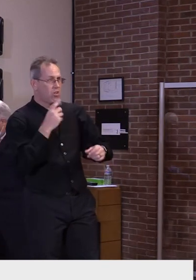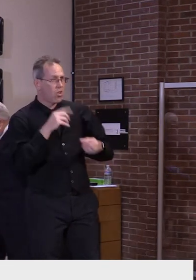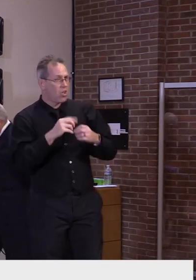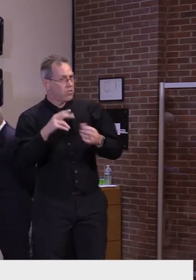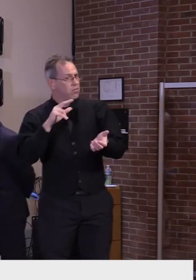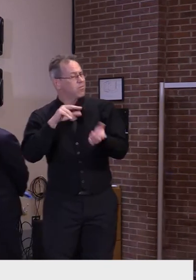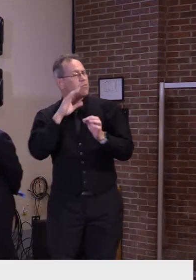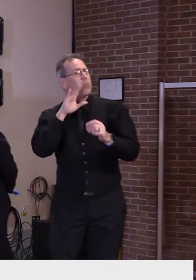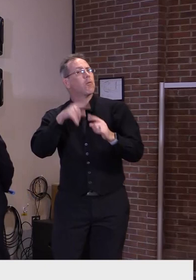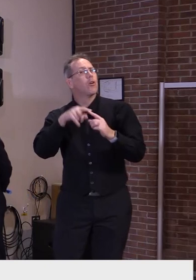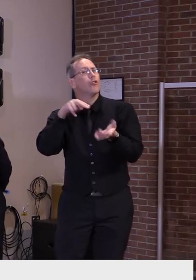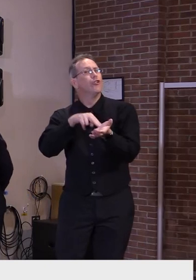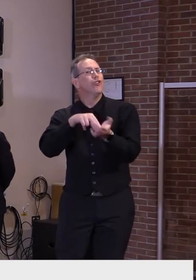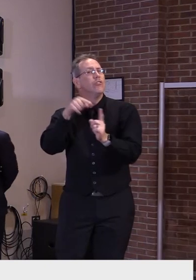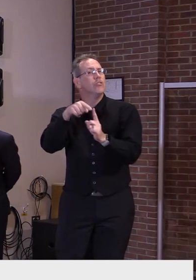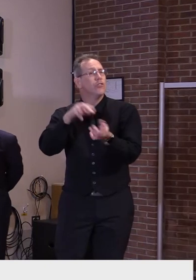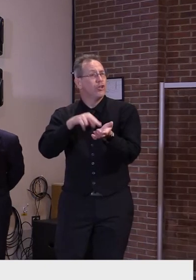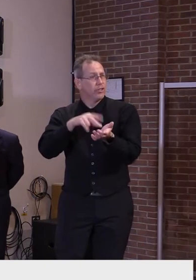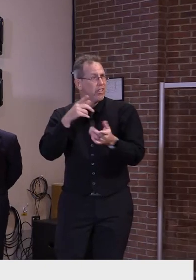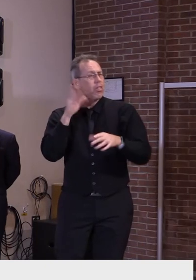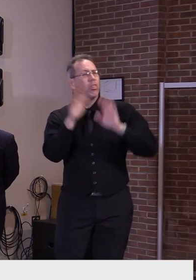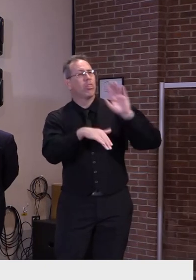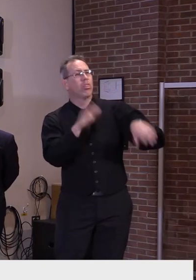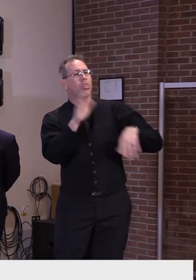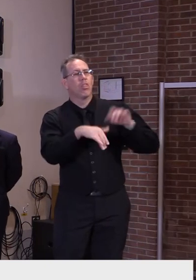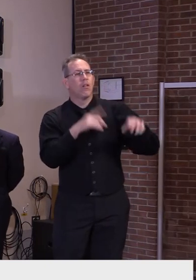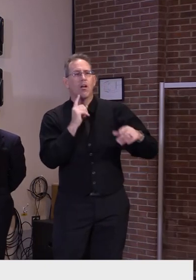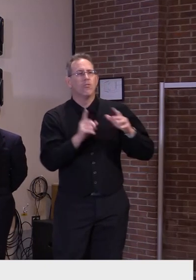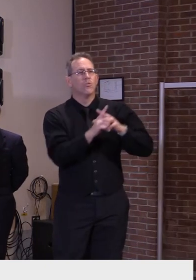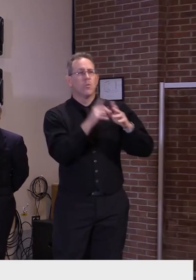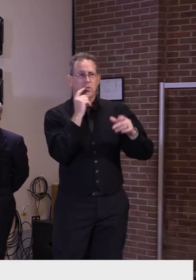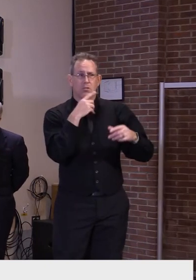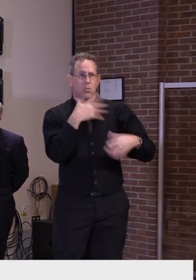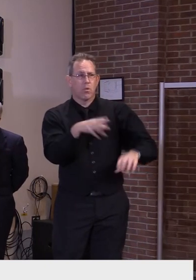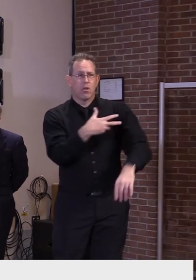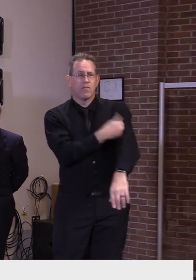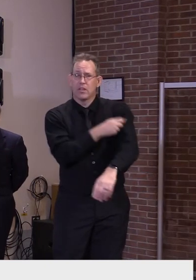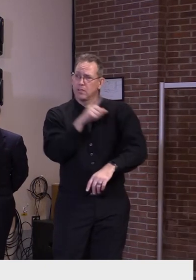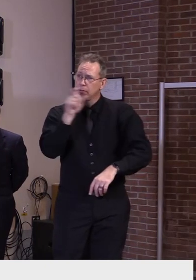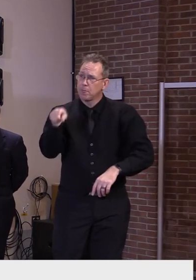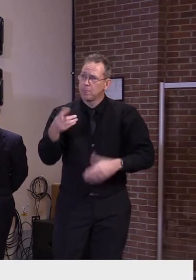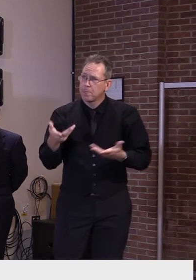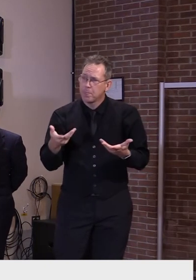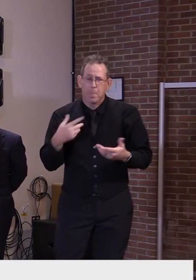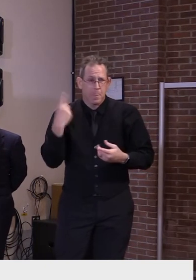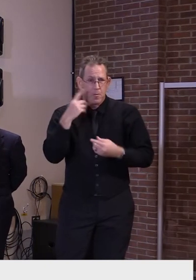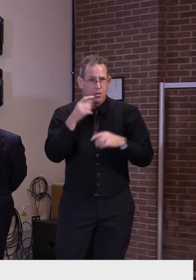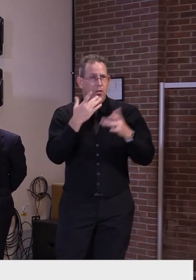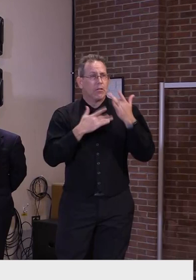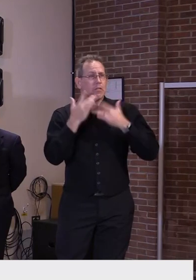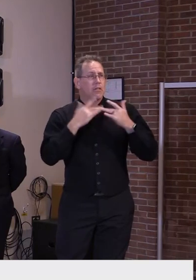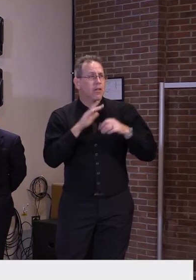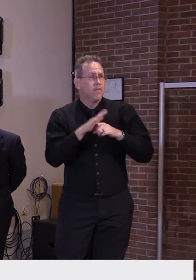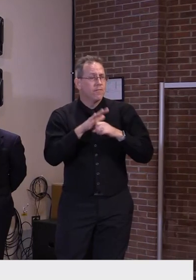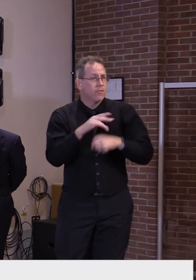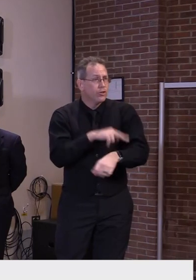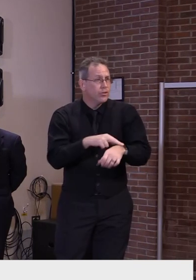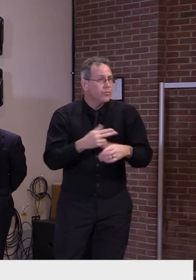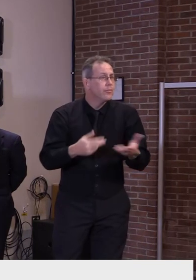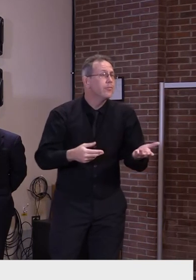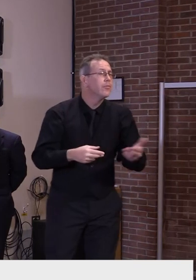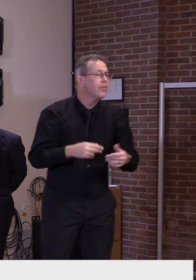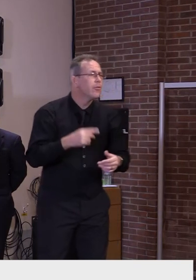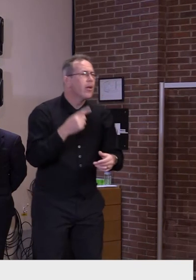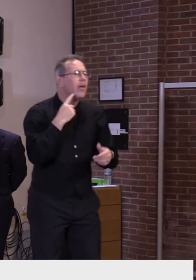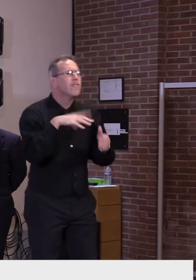True North Report, at one hospital in Rutland. Now, this includes the assistants, so it's not just nurses. It's